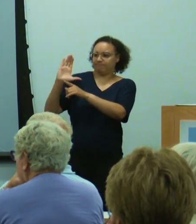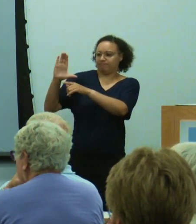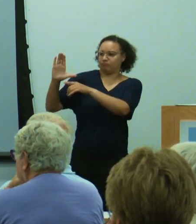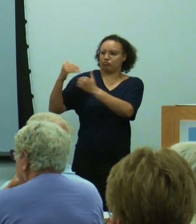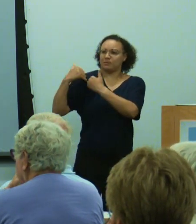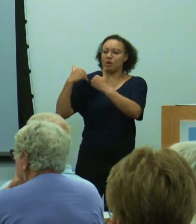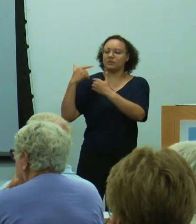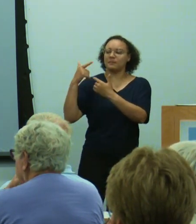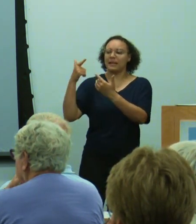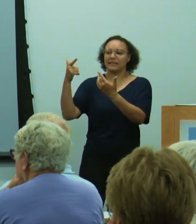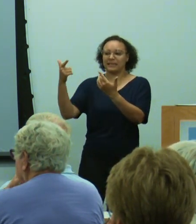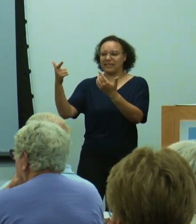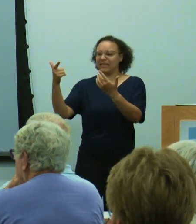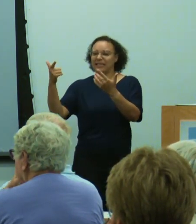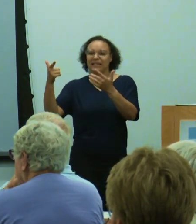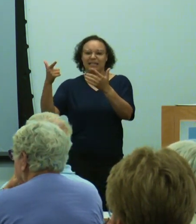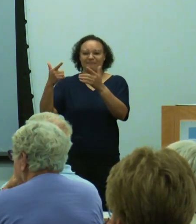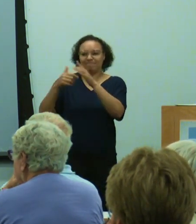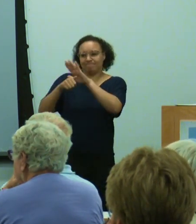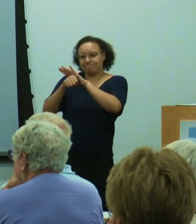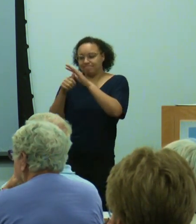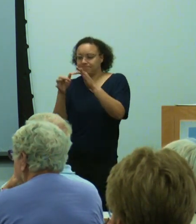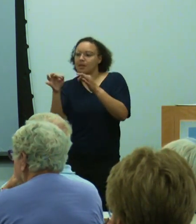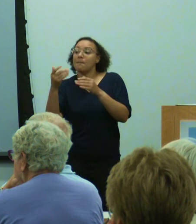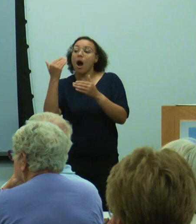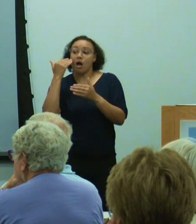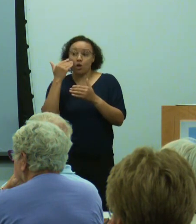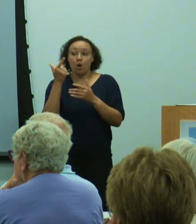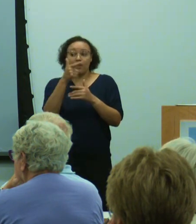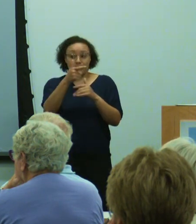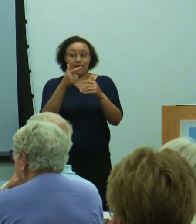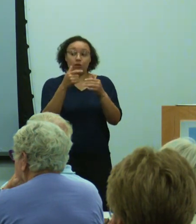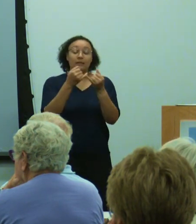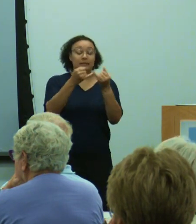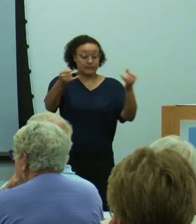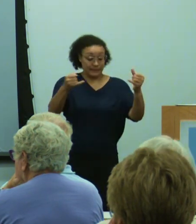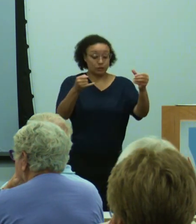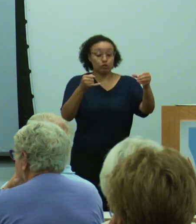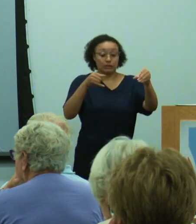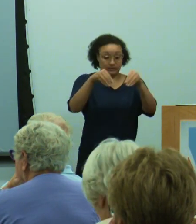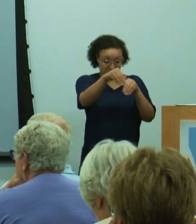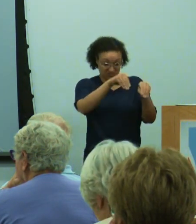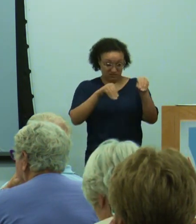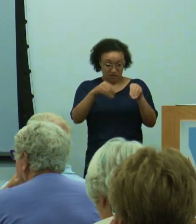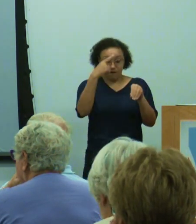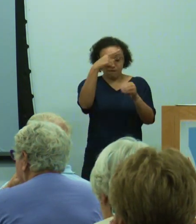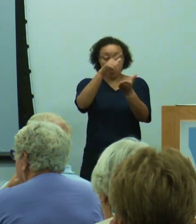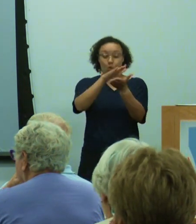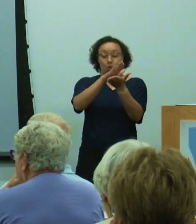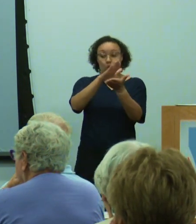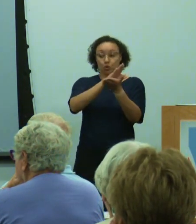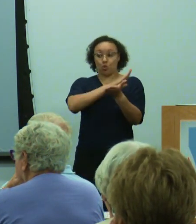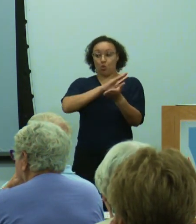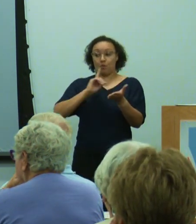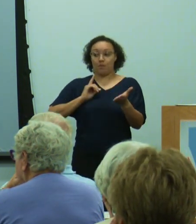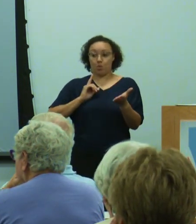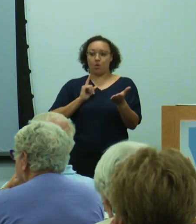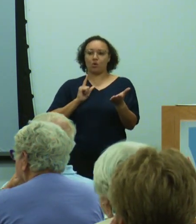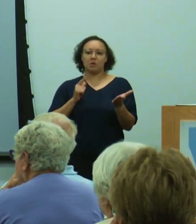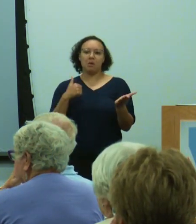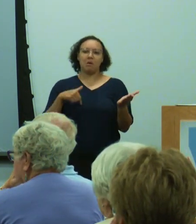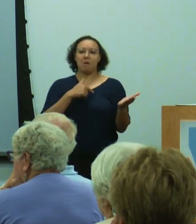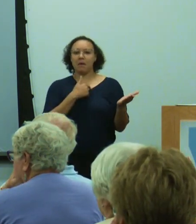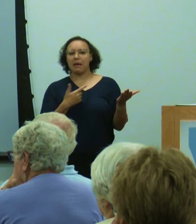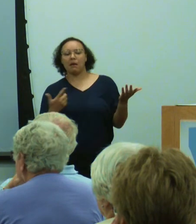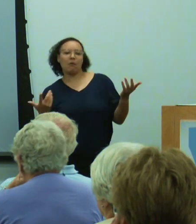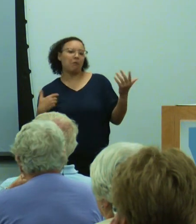pay attention to. There is redistricting going on the state school board. That kind of was off the radar until it happened, and then we said,